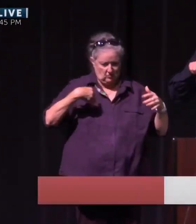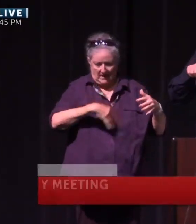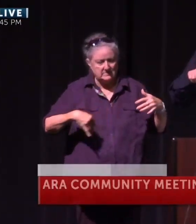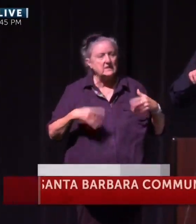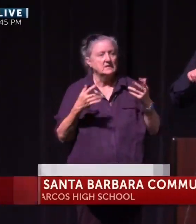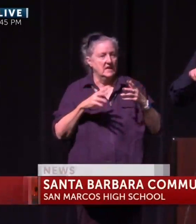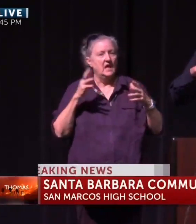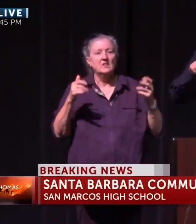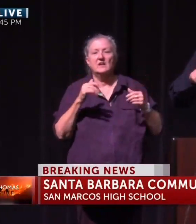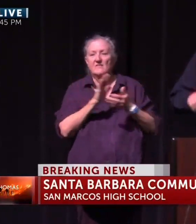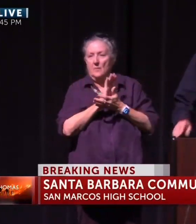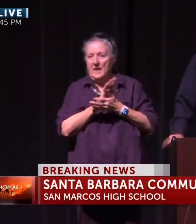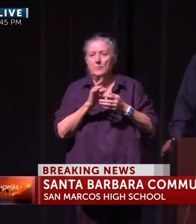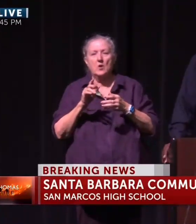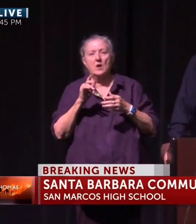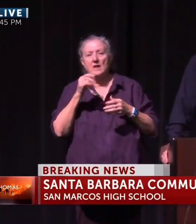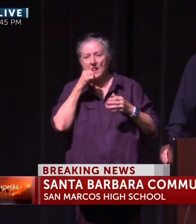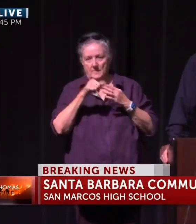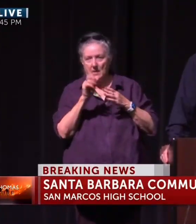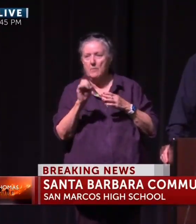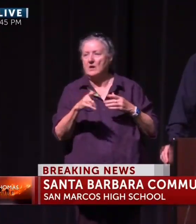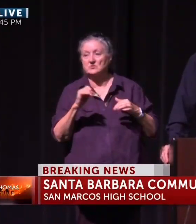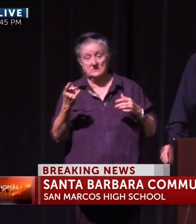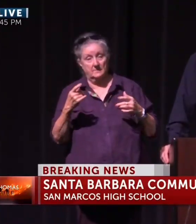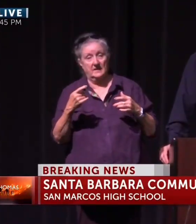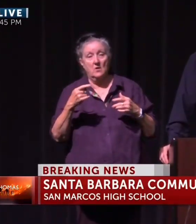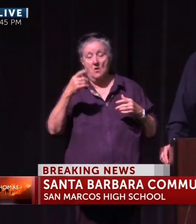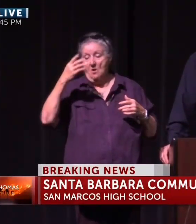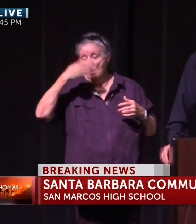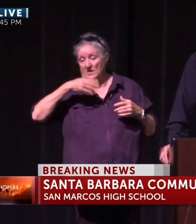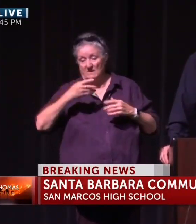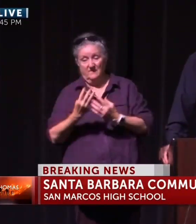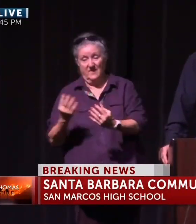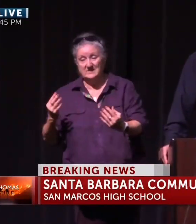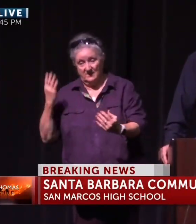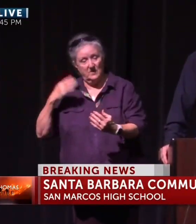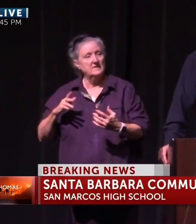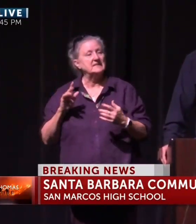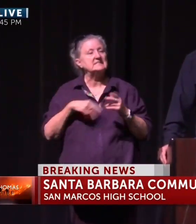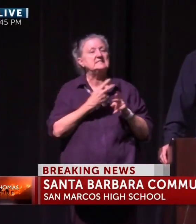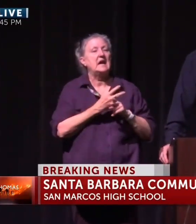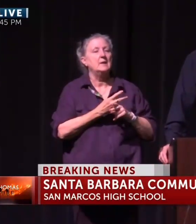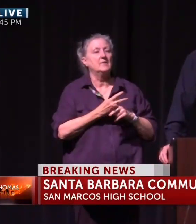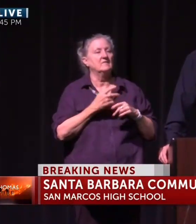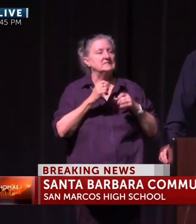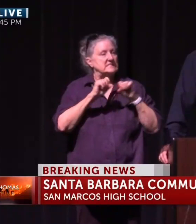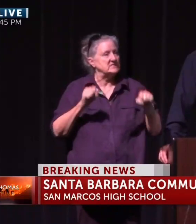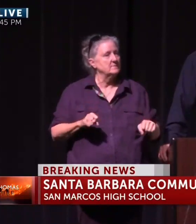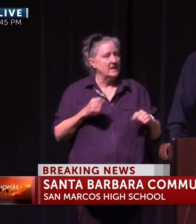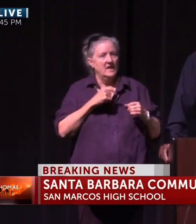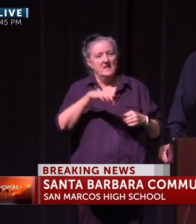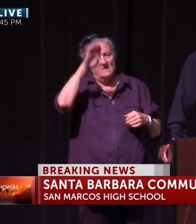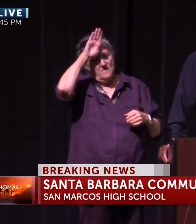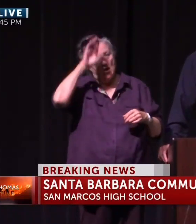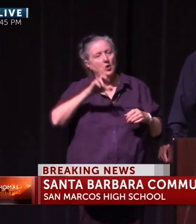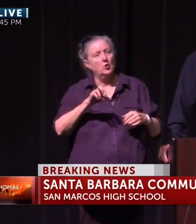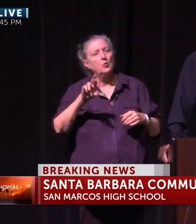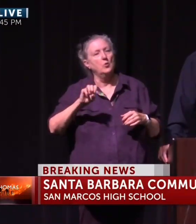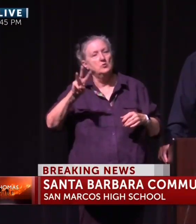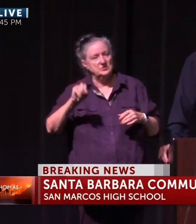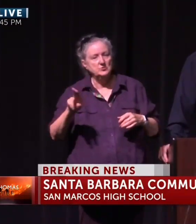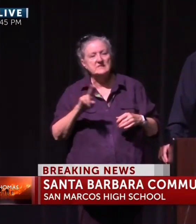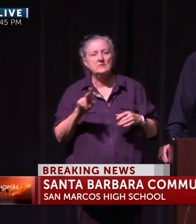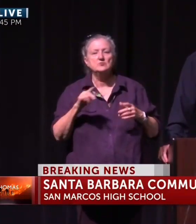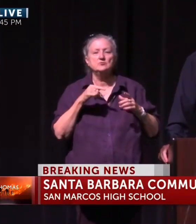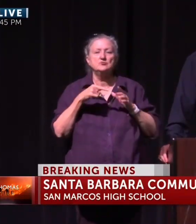now have a piece of paper on a mailbox or a fence out front. This is just a type of a triage system that our fire crews are using to